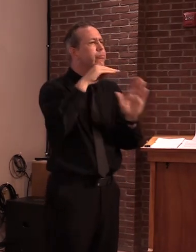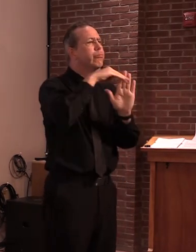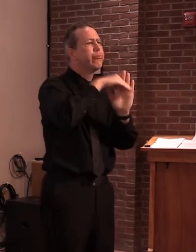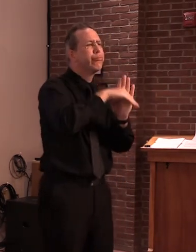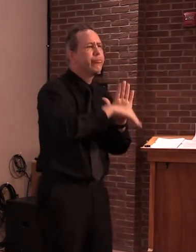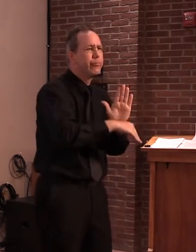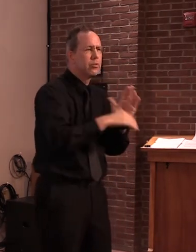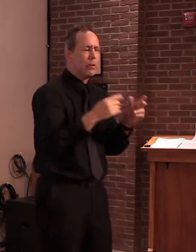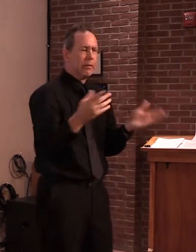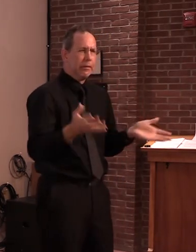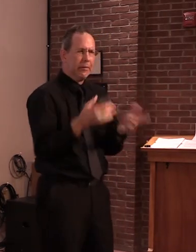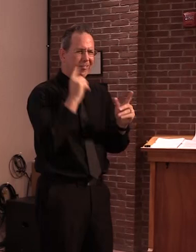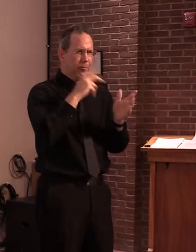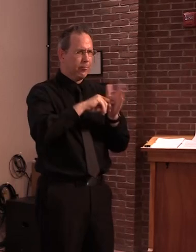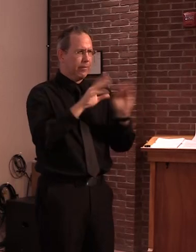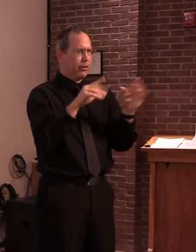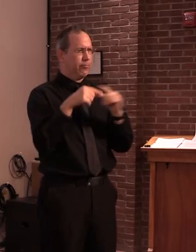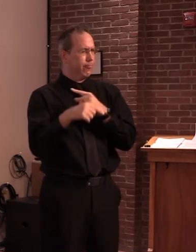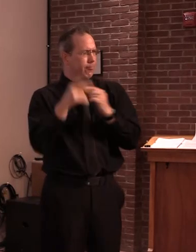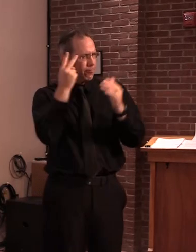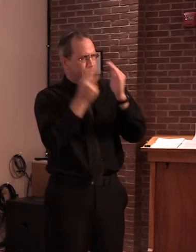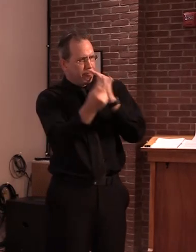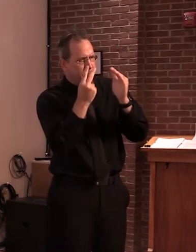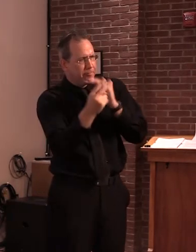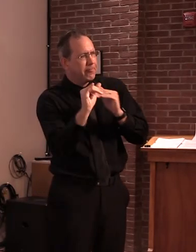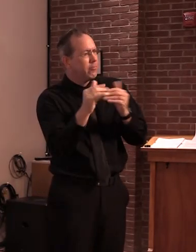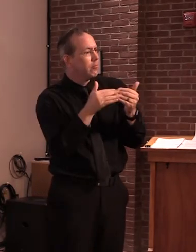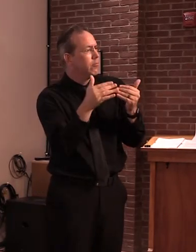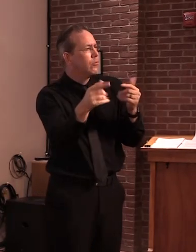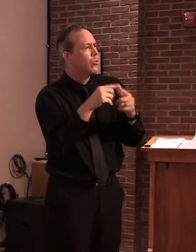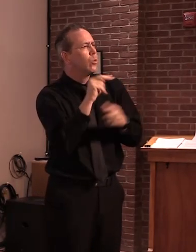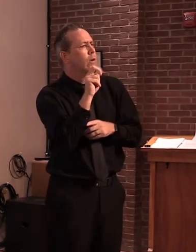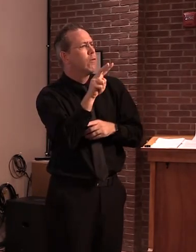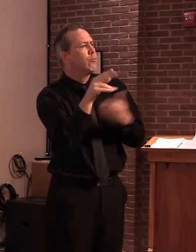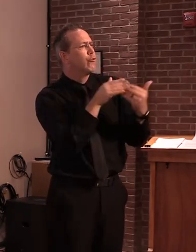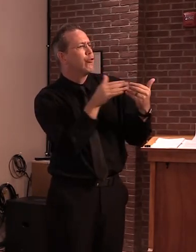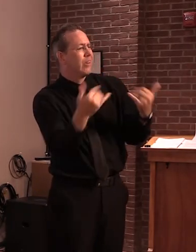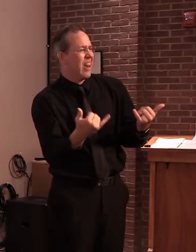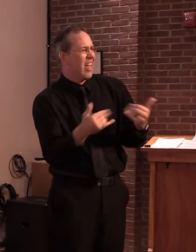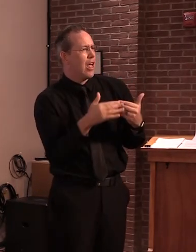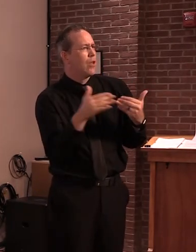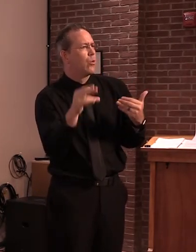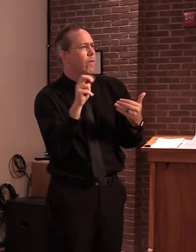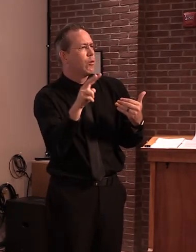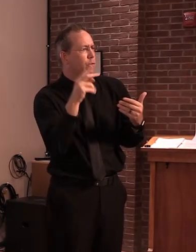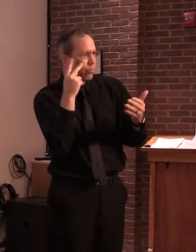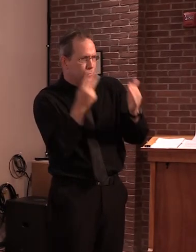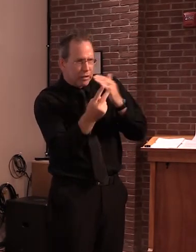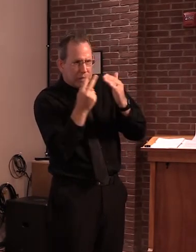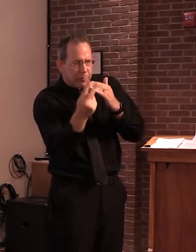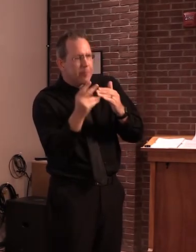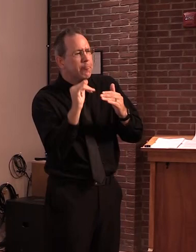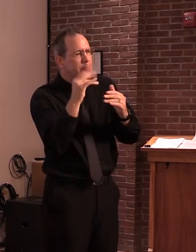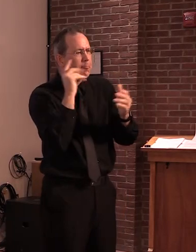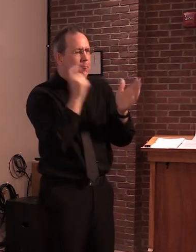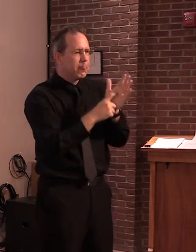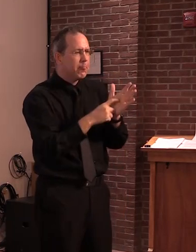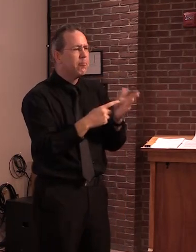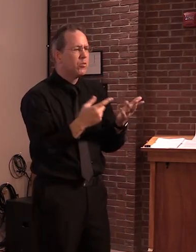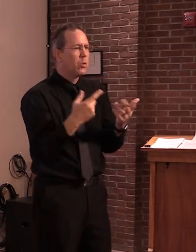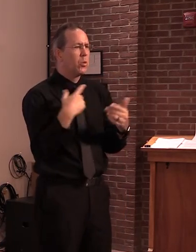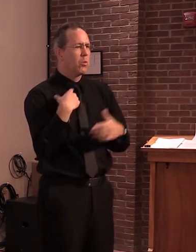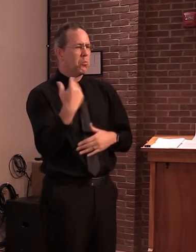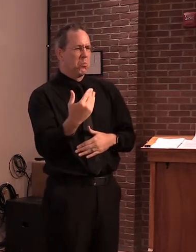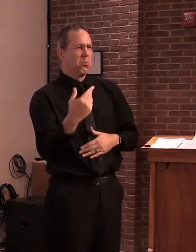this highlights the importance of masks, particularly on the eve of Vermont's mask mandate becoming effective. Under all